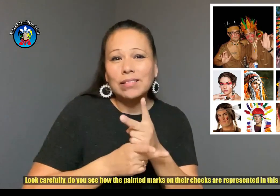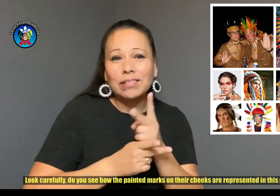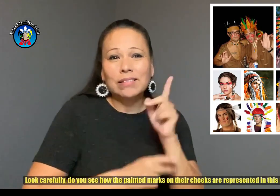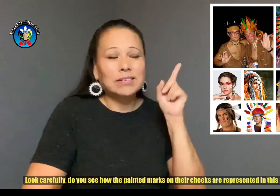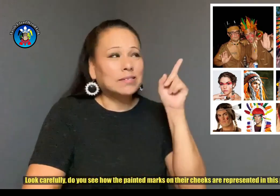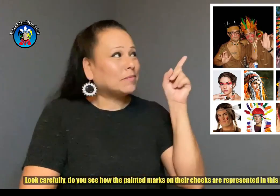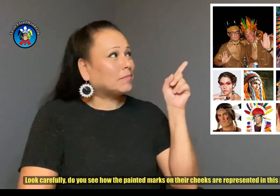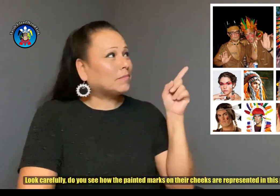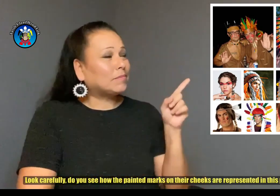people.